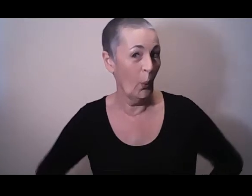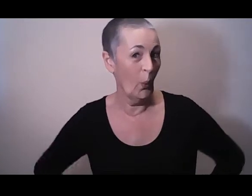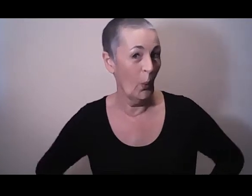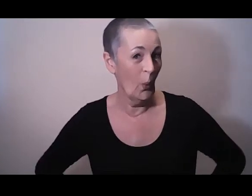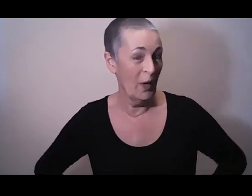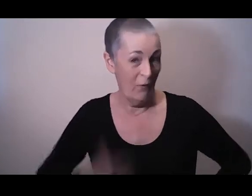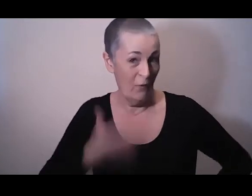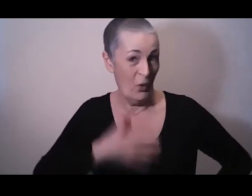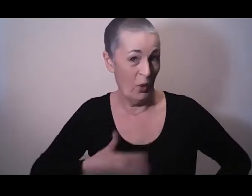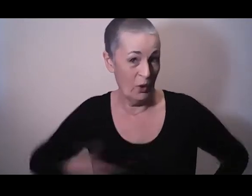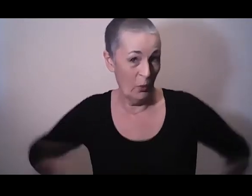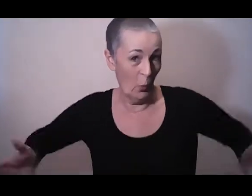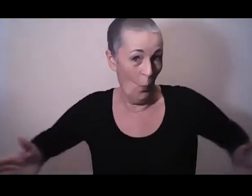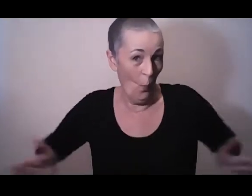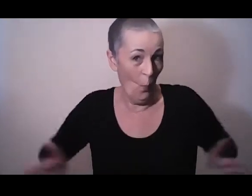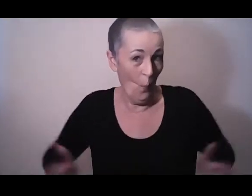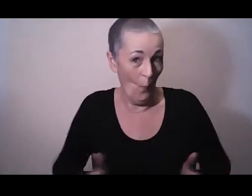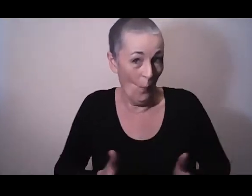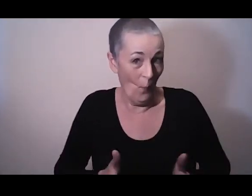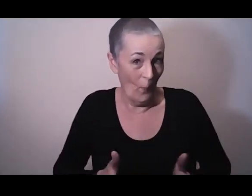waist down, it will help you.